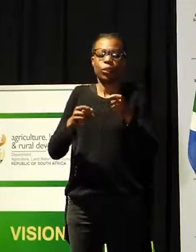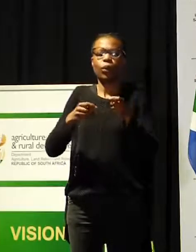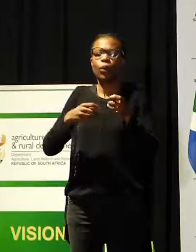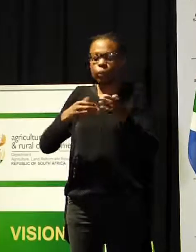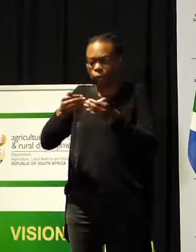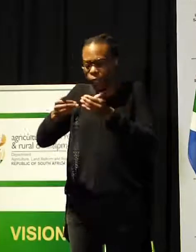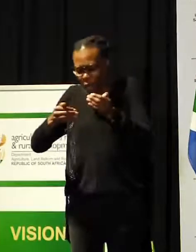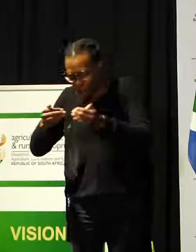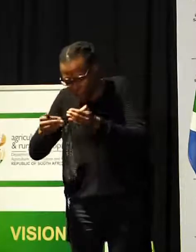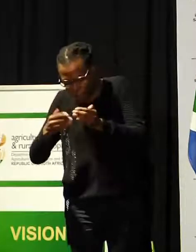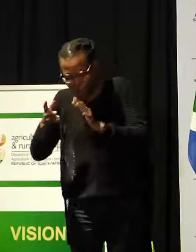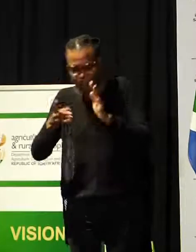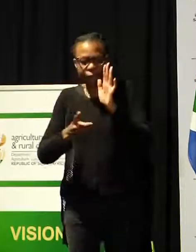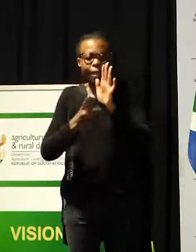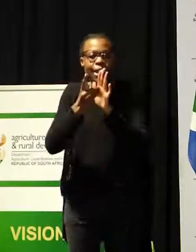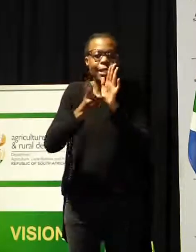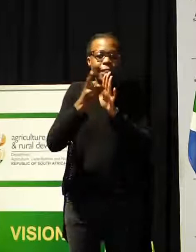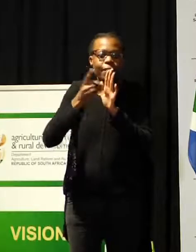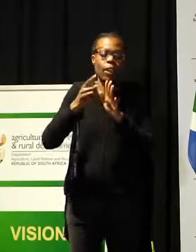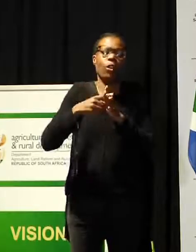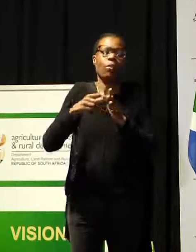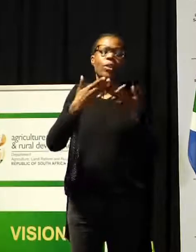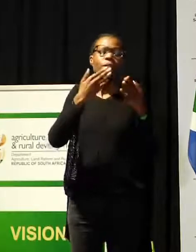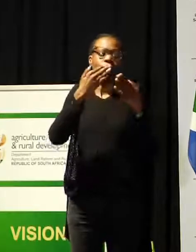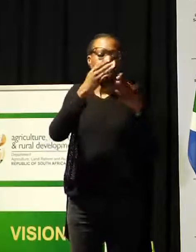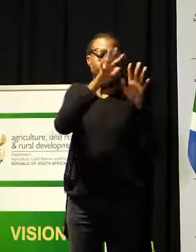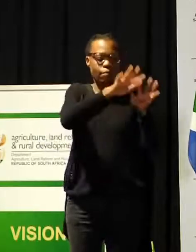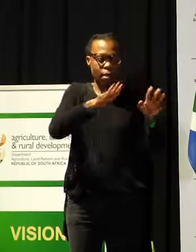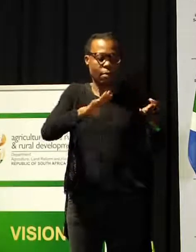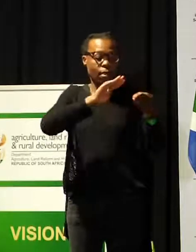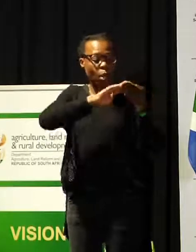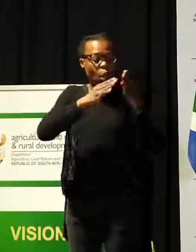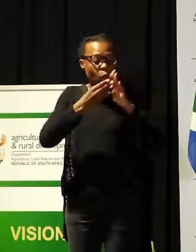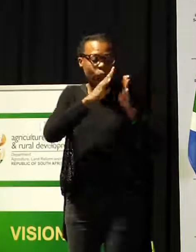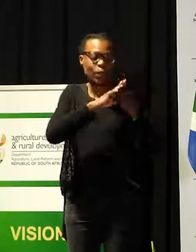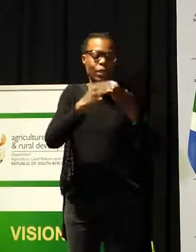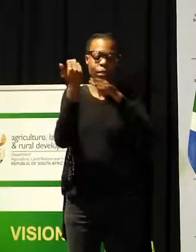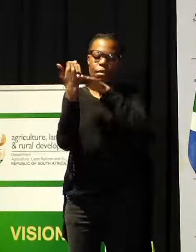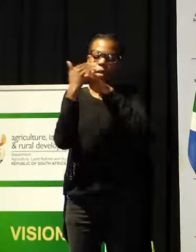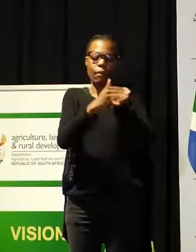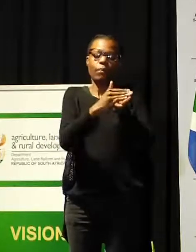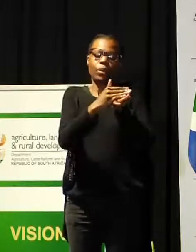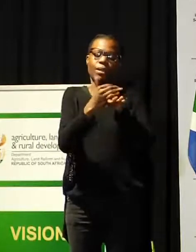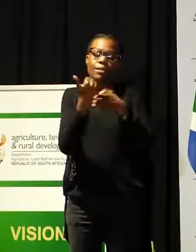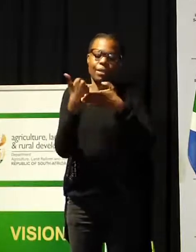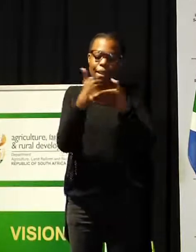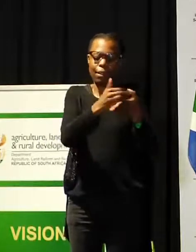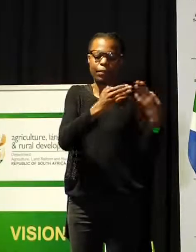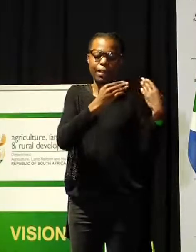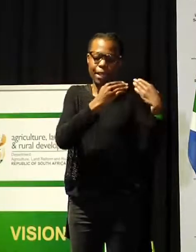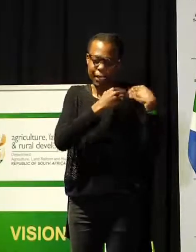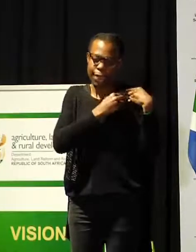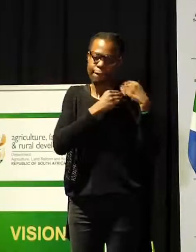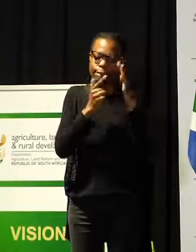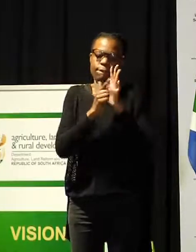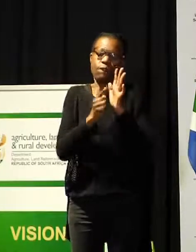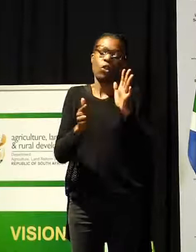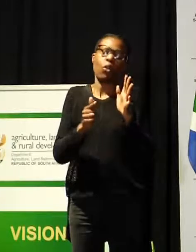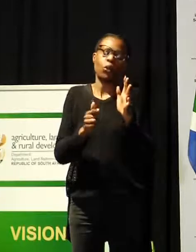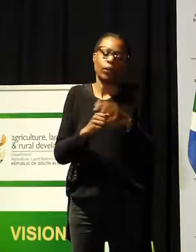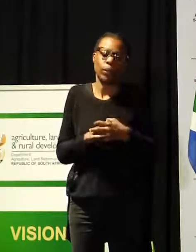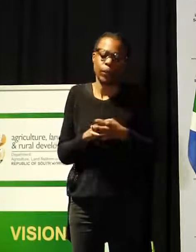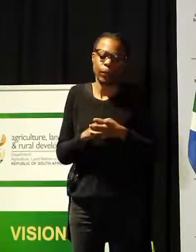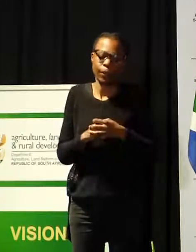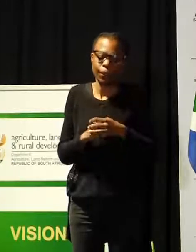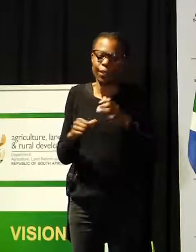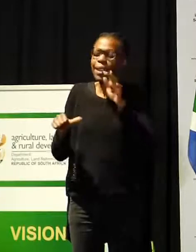to protect the interest and land rights of community members as owners. The structures like the land